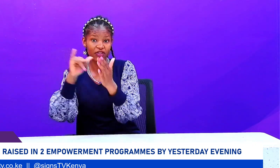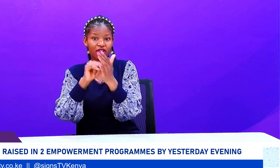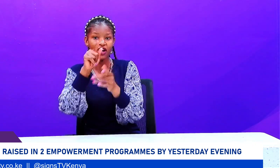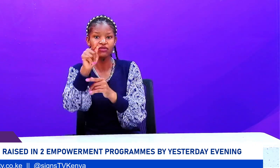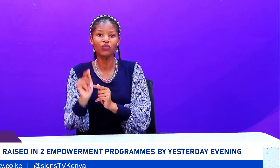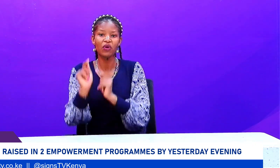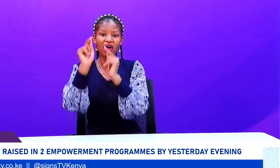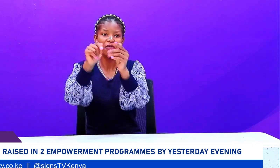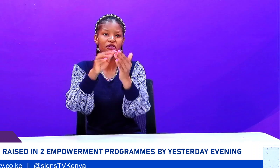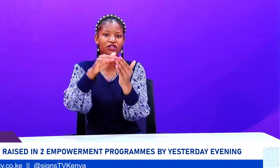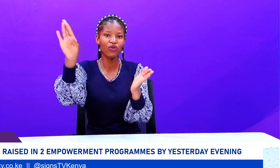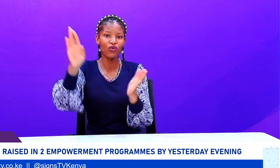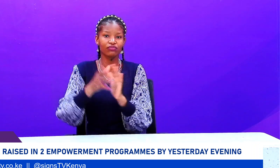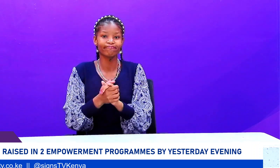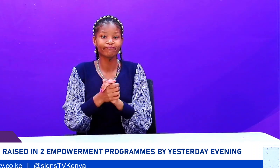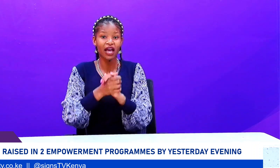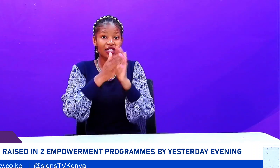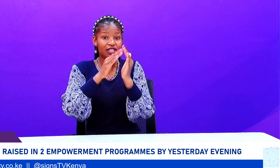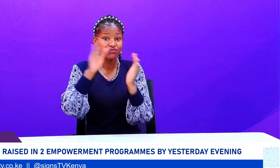among government critics.